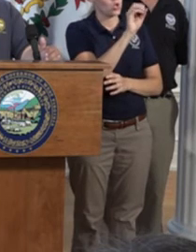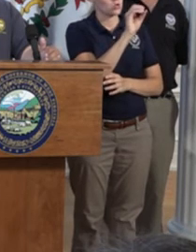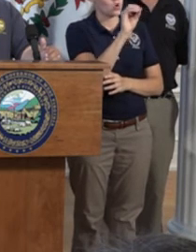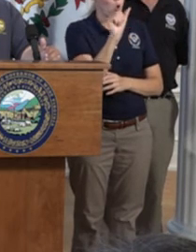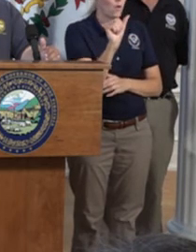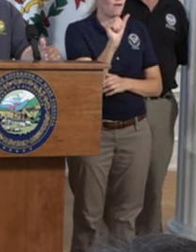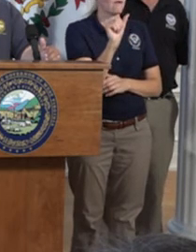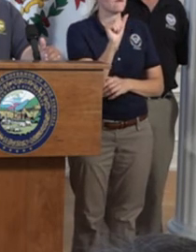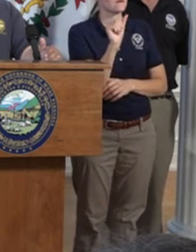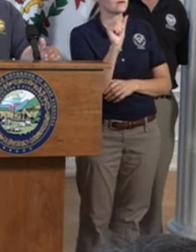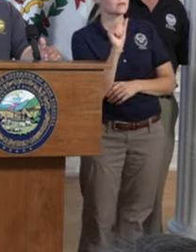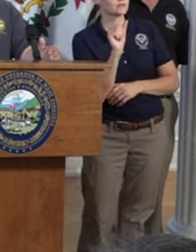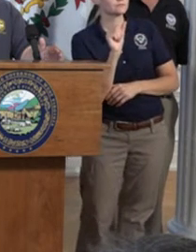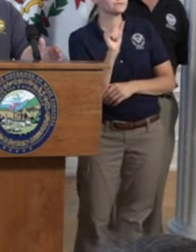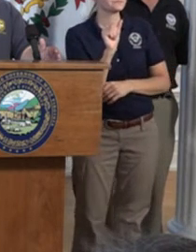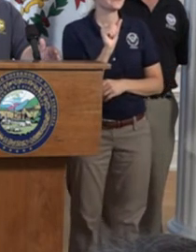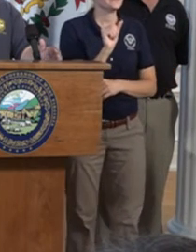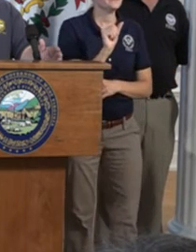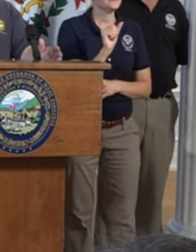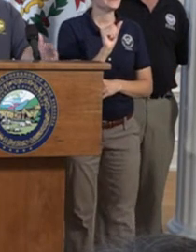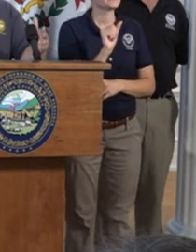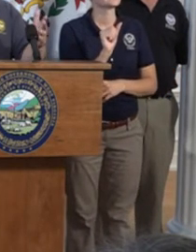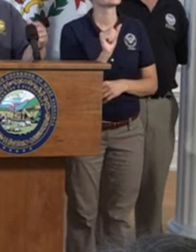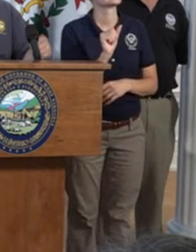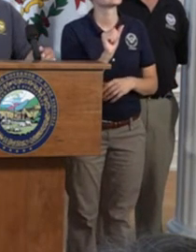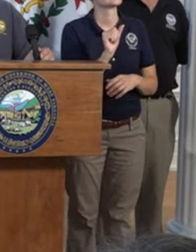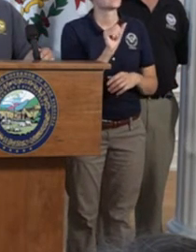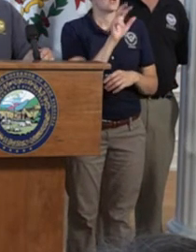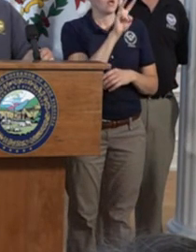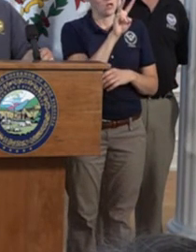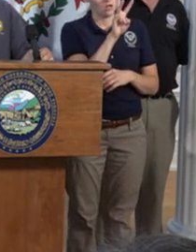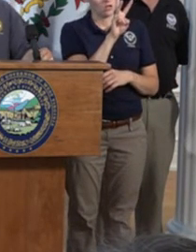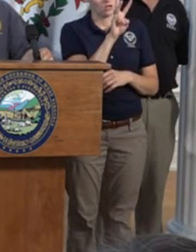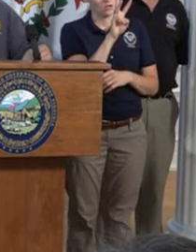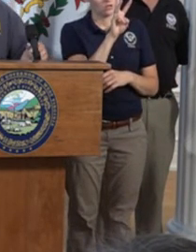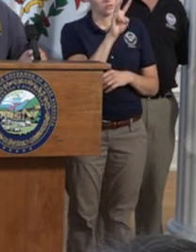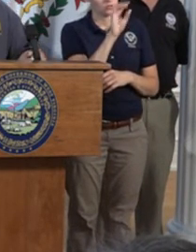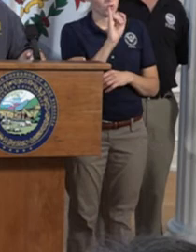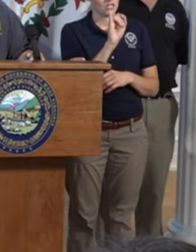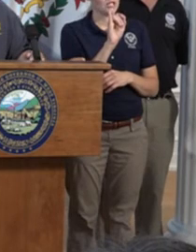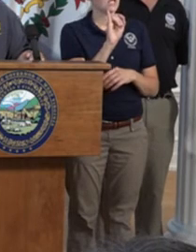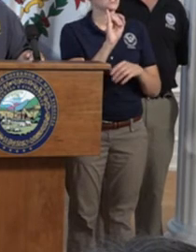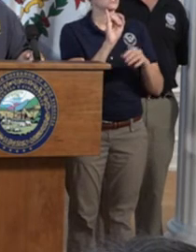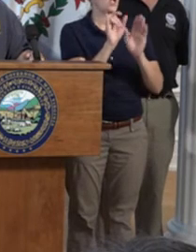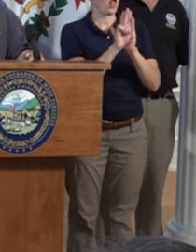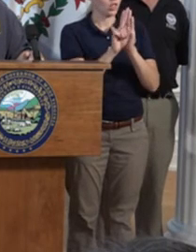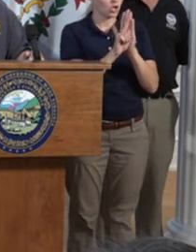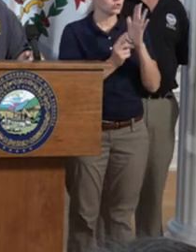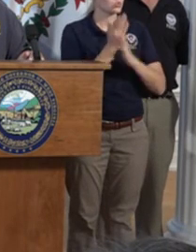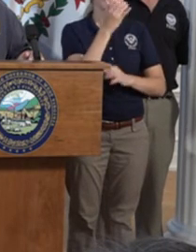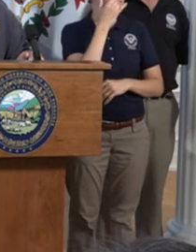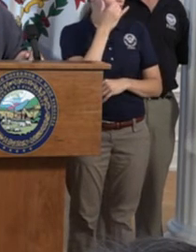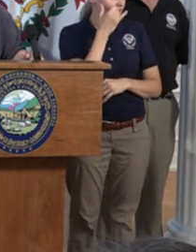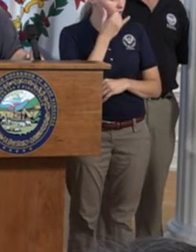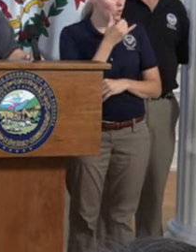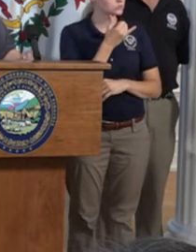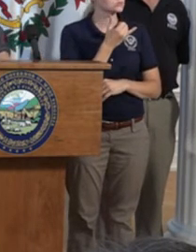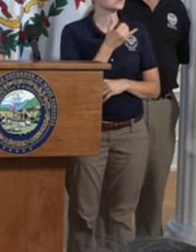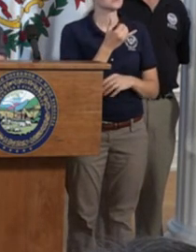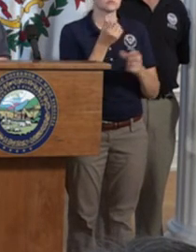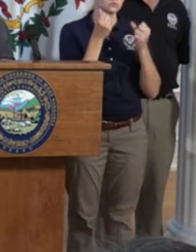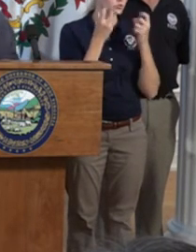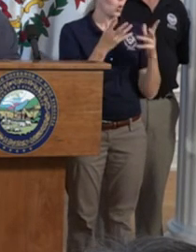through what we call WIA alerts, which is the wireless alerts to cell phones. So there were many ways that they went out that day.